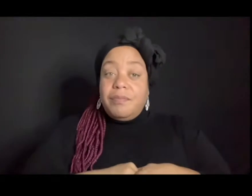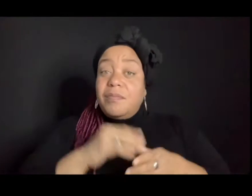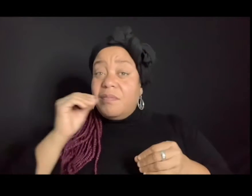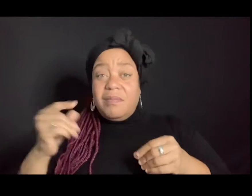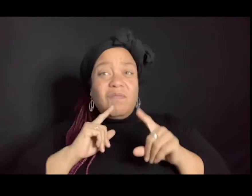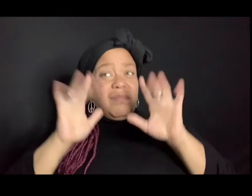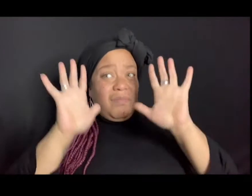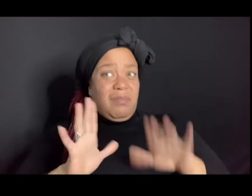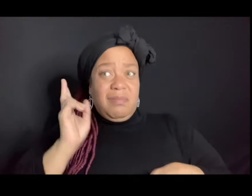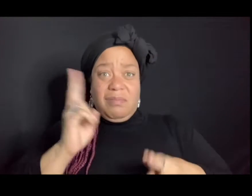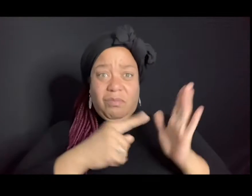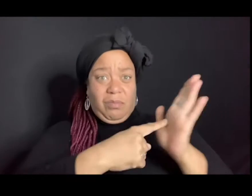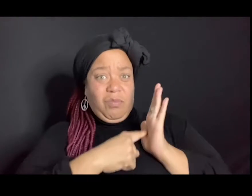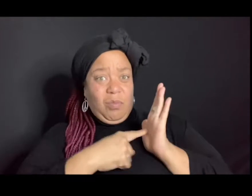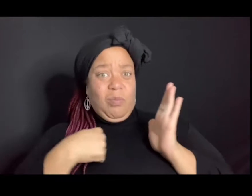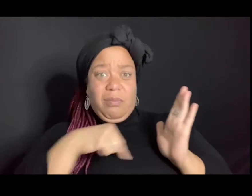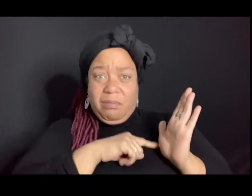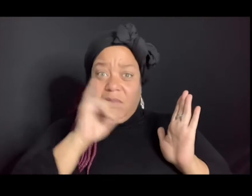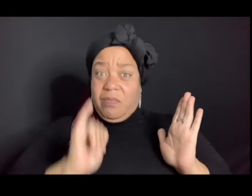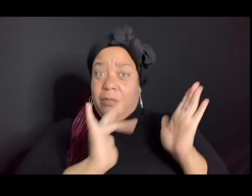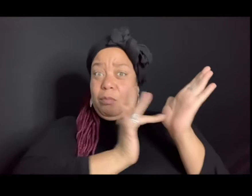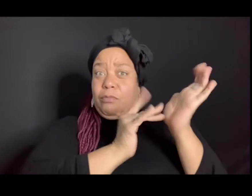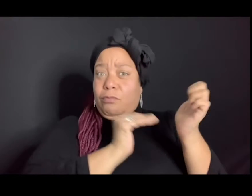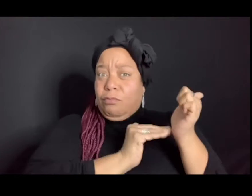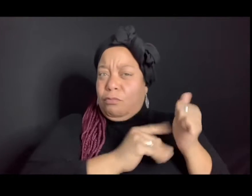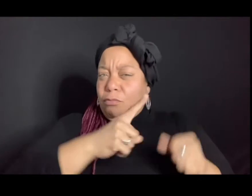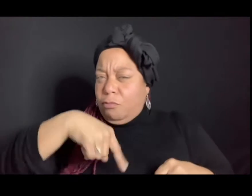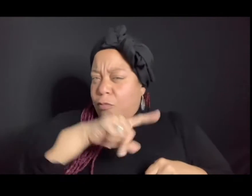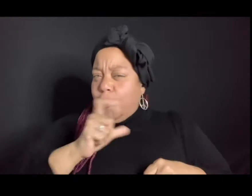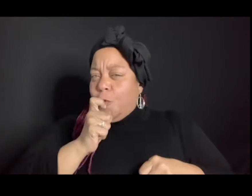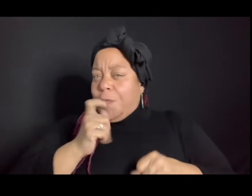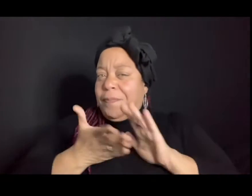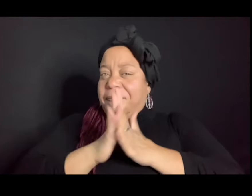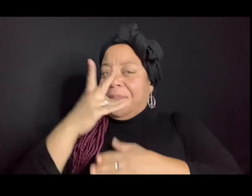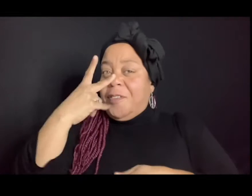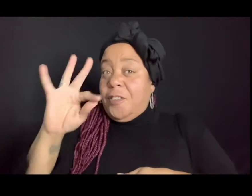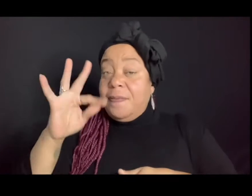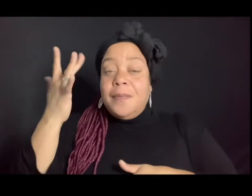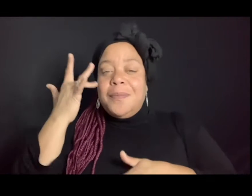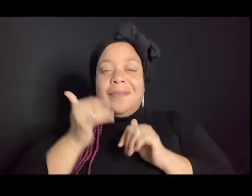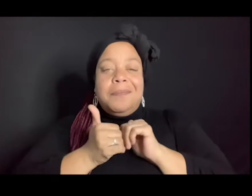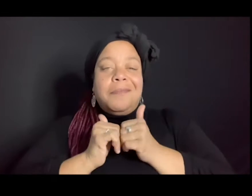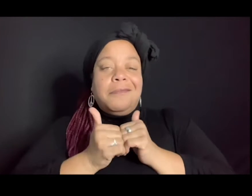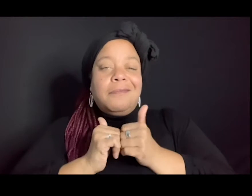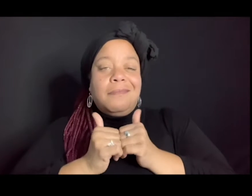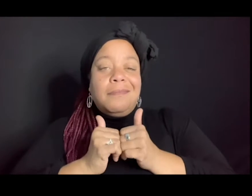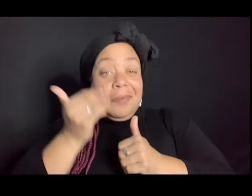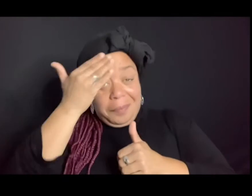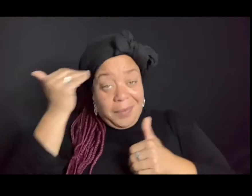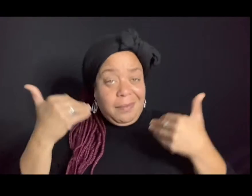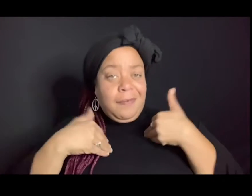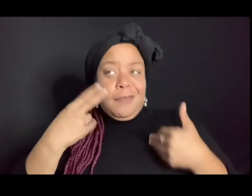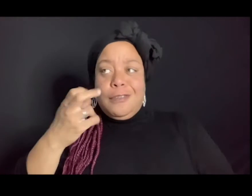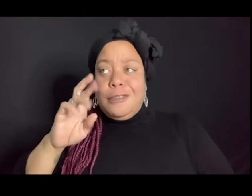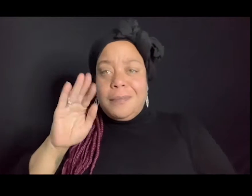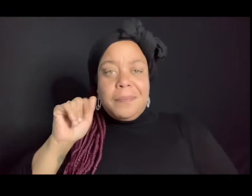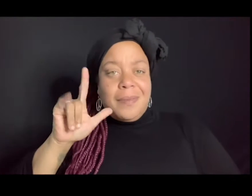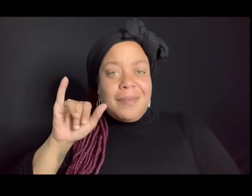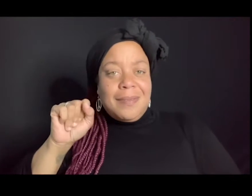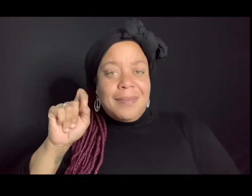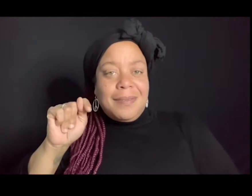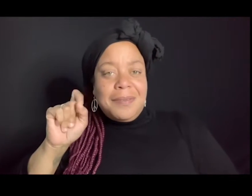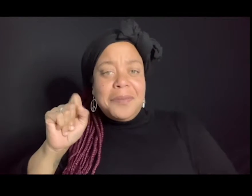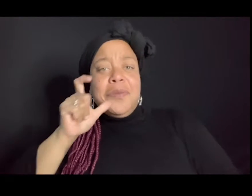doctors. And, we have a lot of great history that shows us that it was medical doctors who got really pissed off that they had some